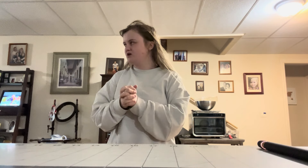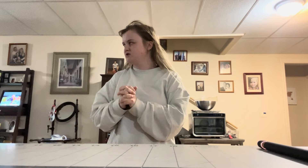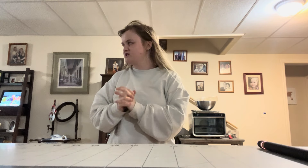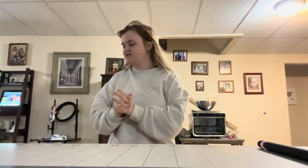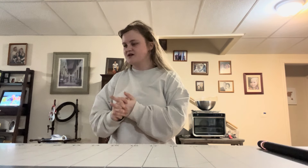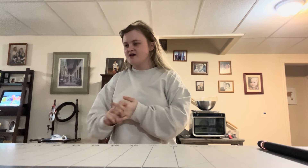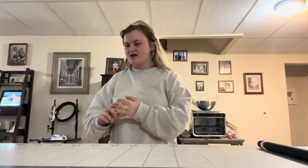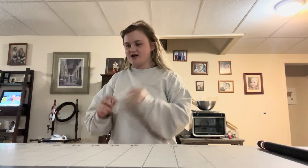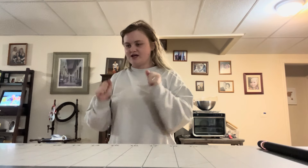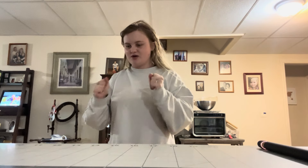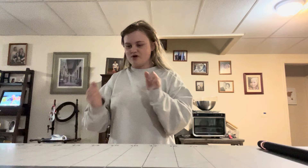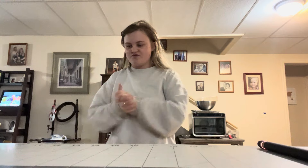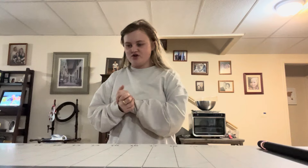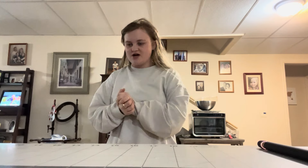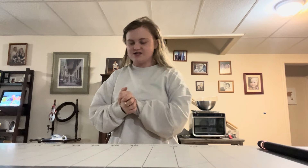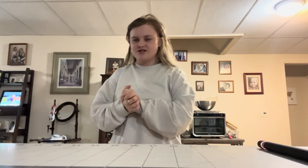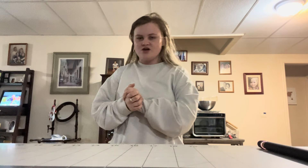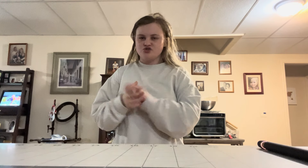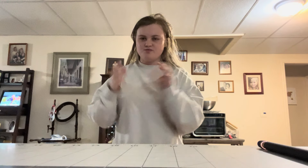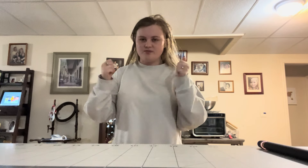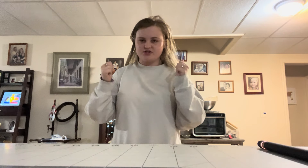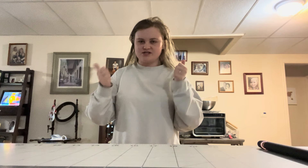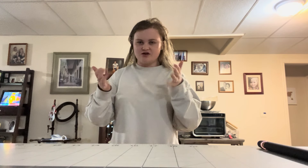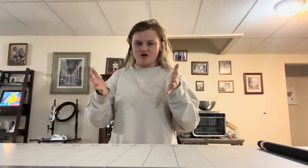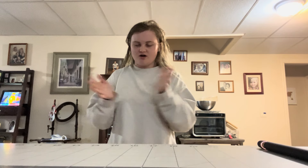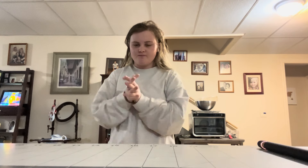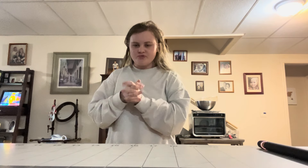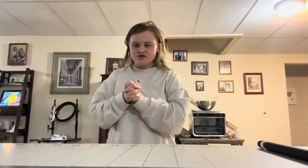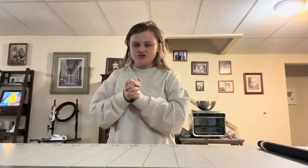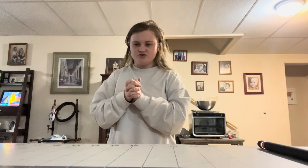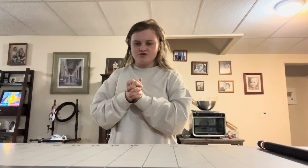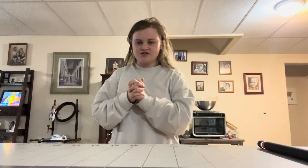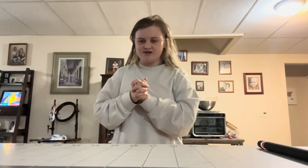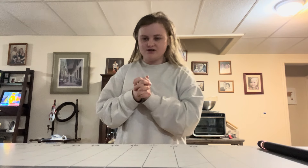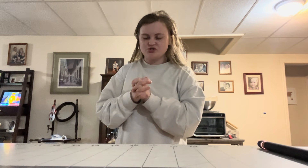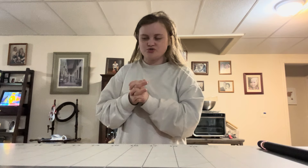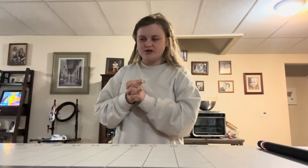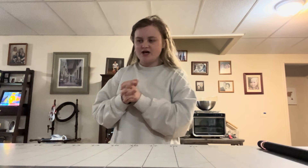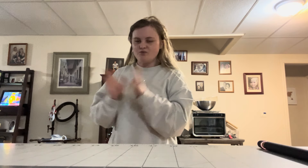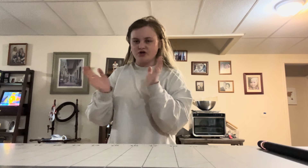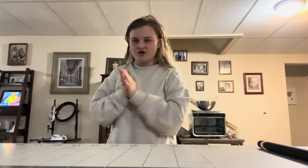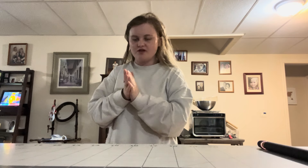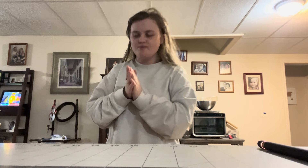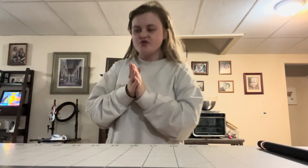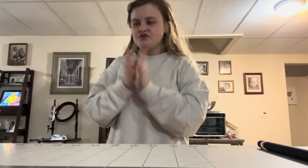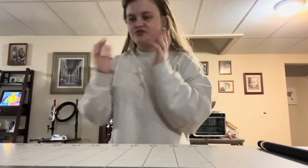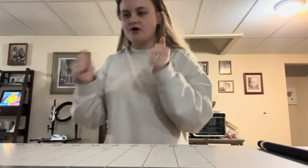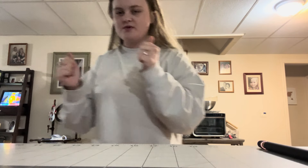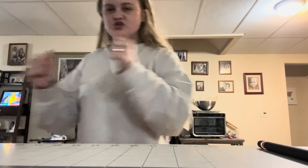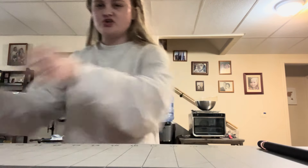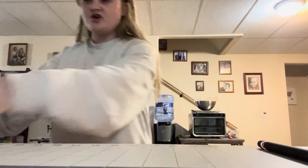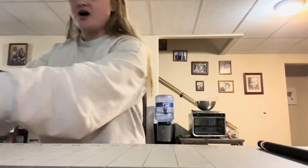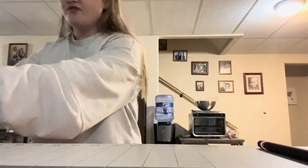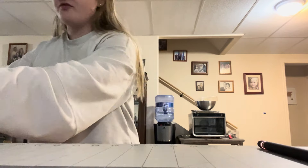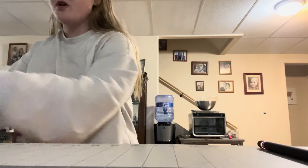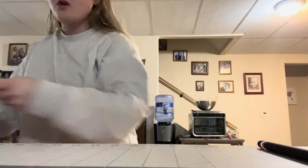all these songs. And I can't wait for you guys to be able to sing along to these songs one day when you know them. So I'm going to start off